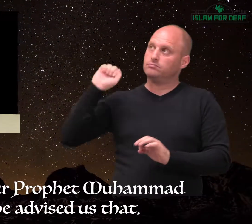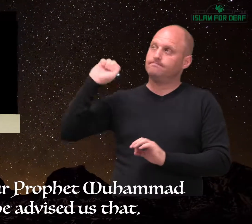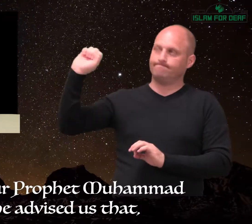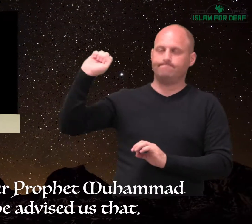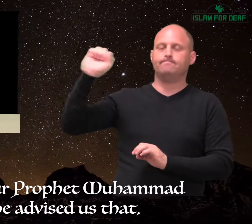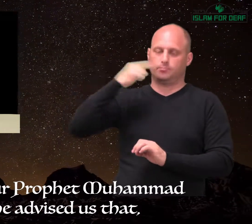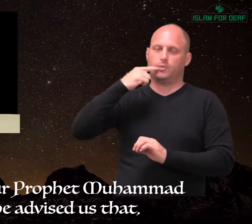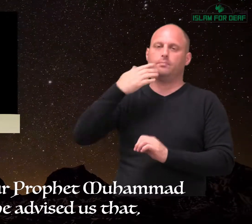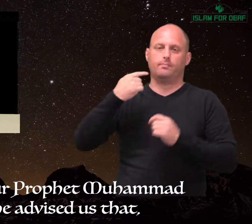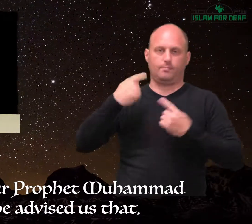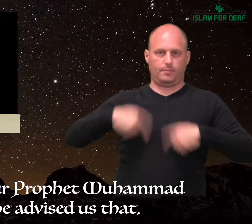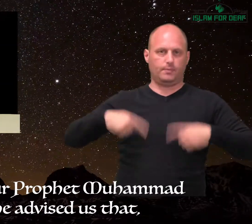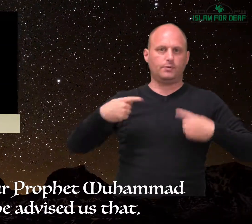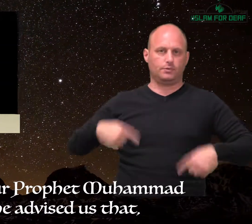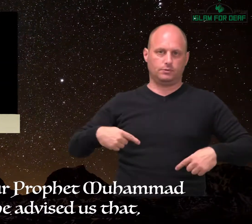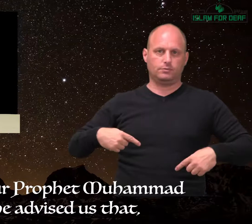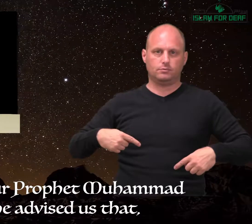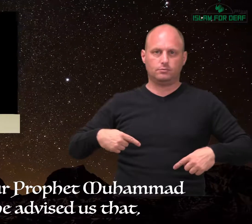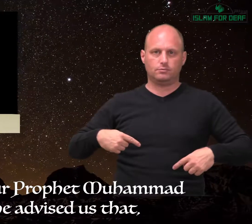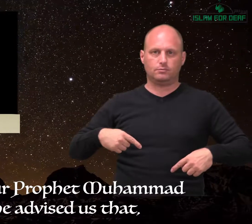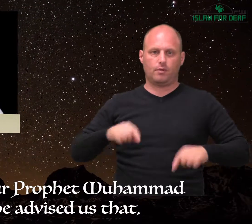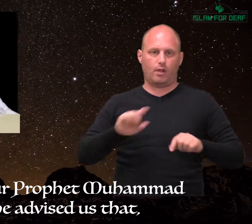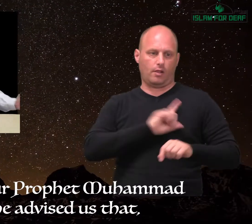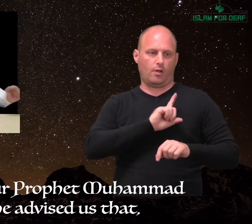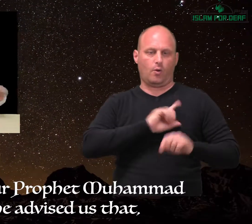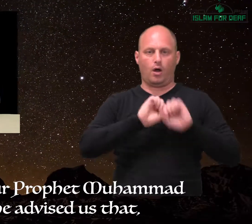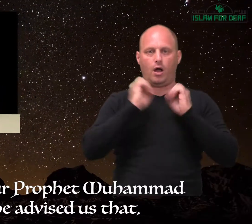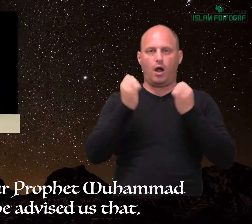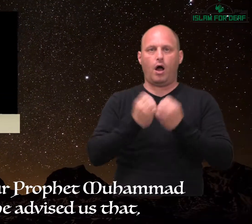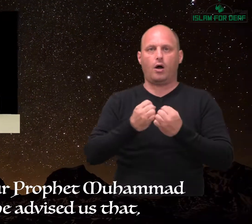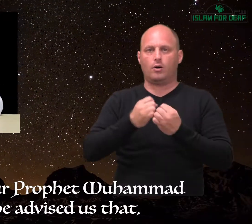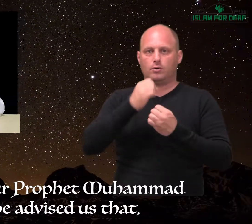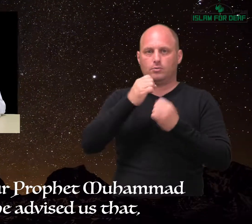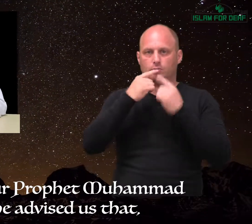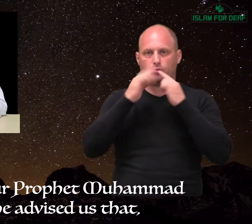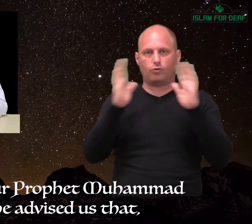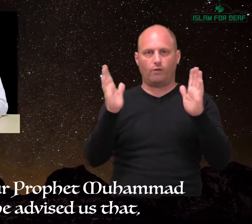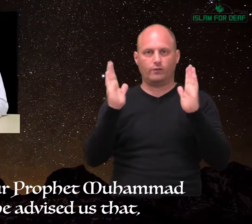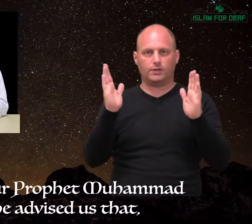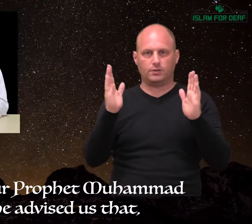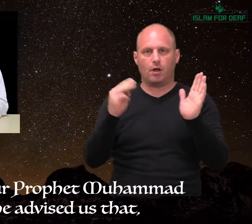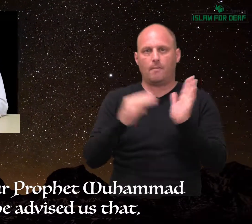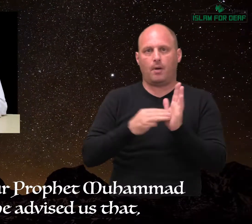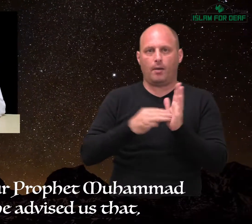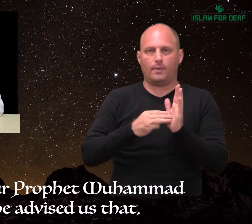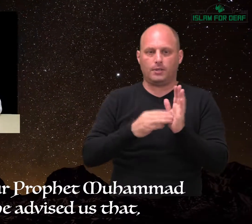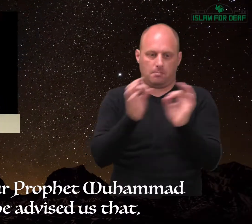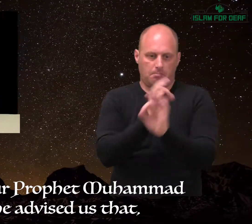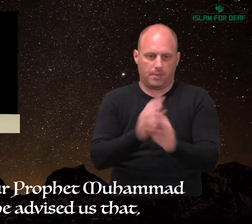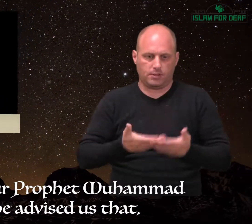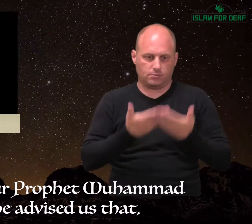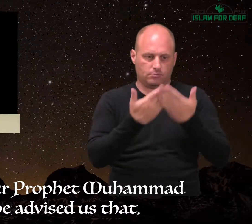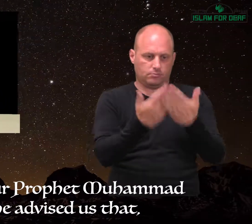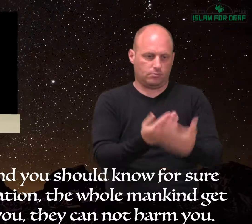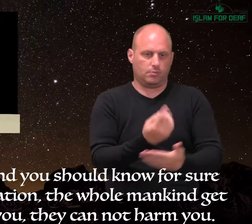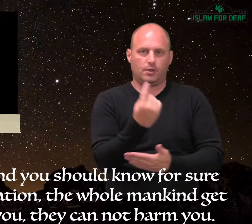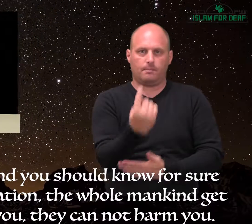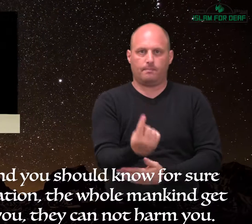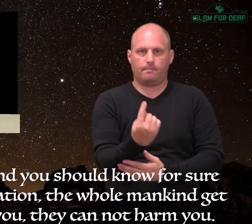And that is why our Prophet Muhammad, peace be upon him, he advised us that